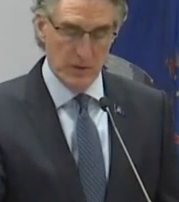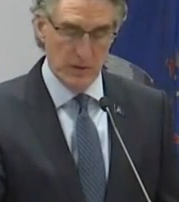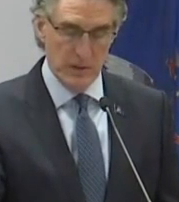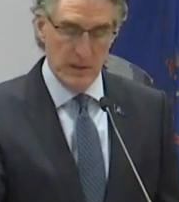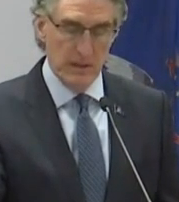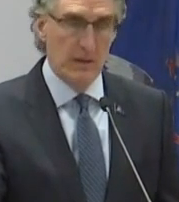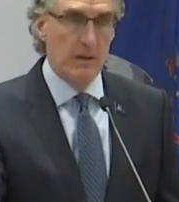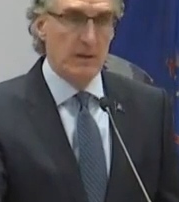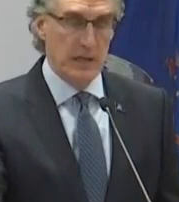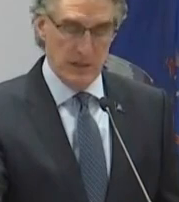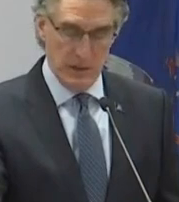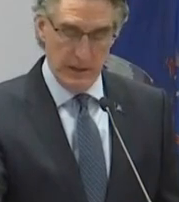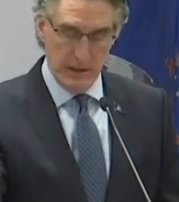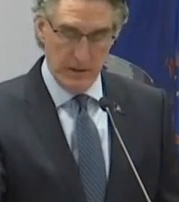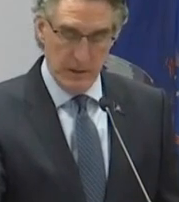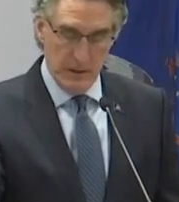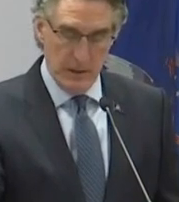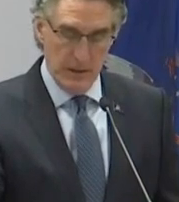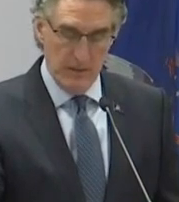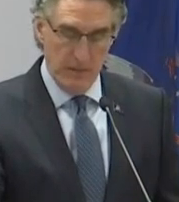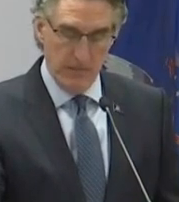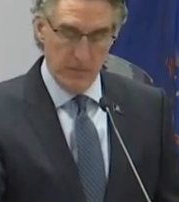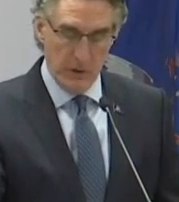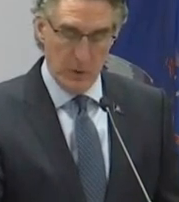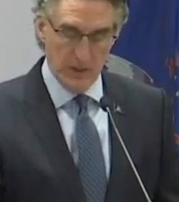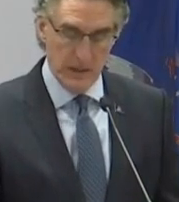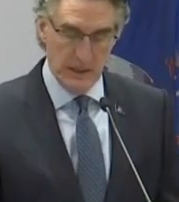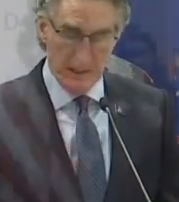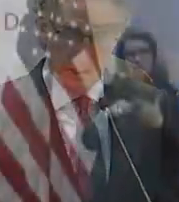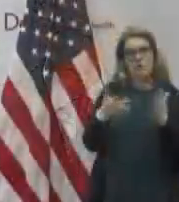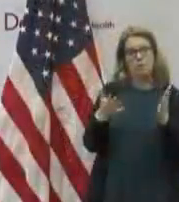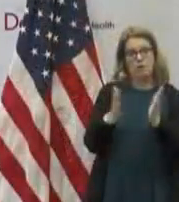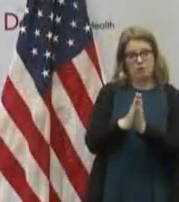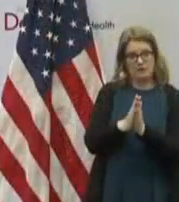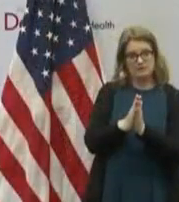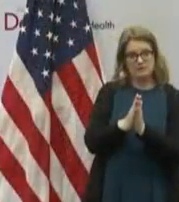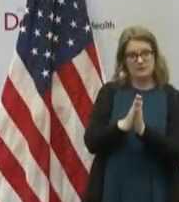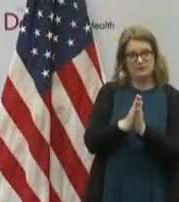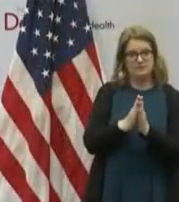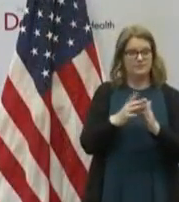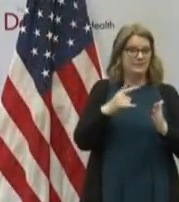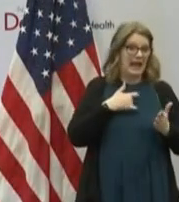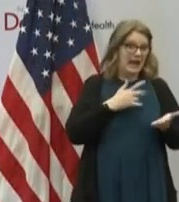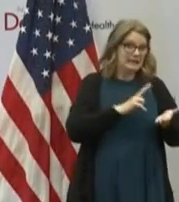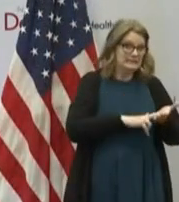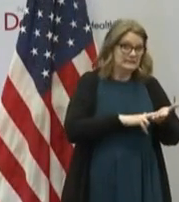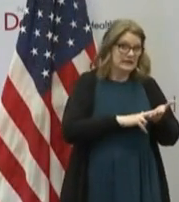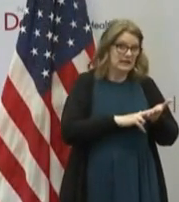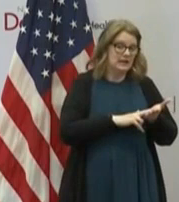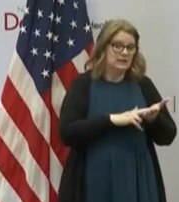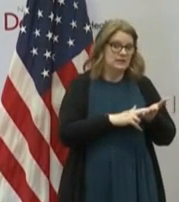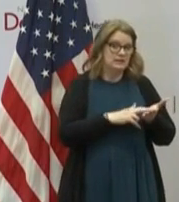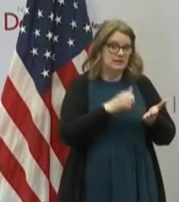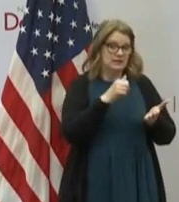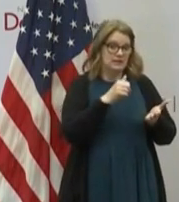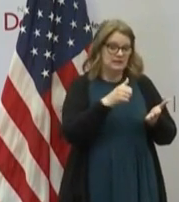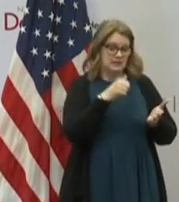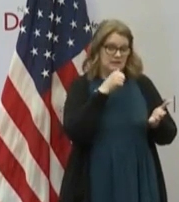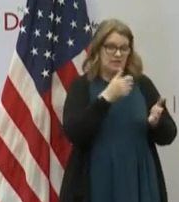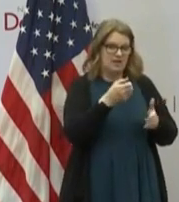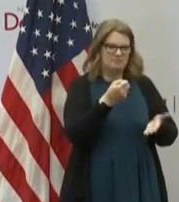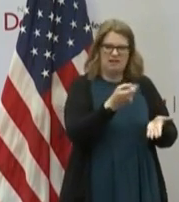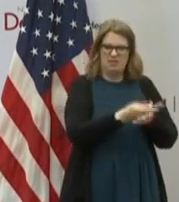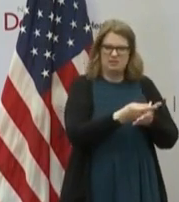process works is he sends a letter requesting that. I signed a letter, an authorization letter